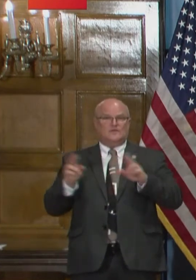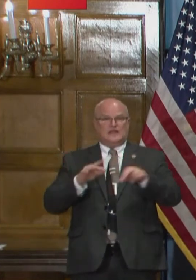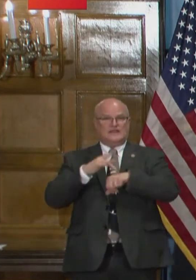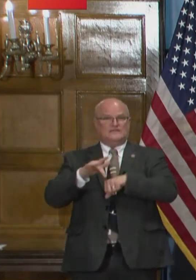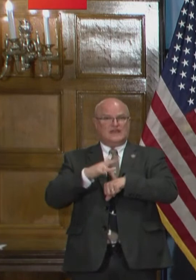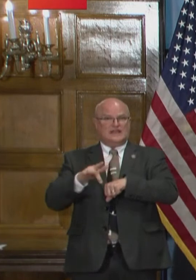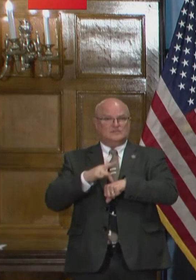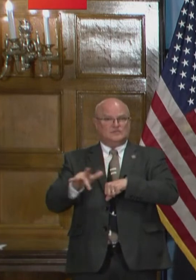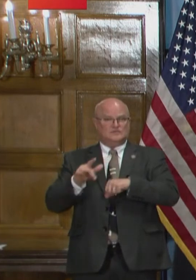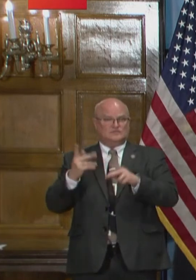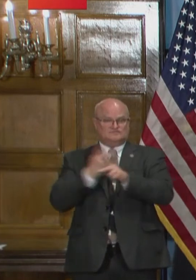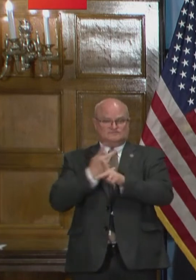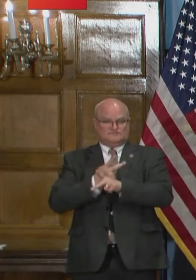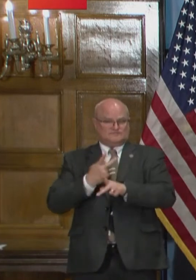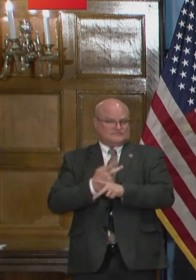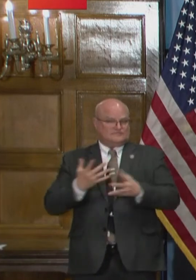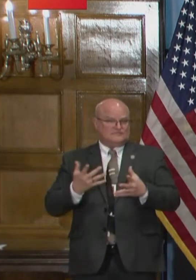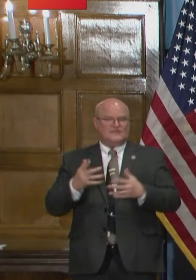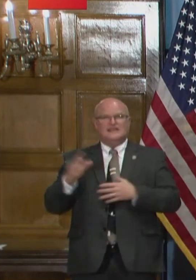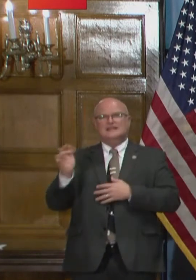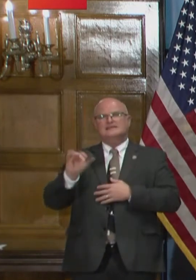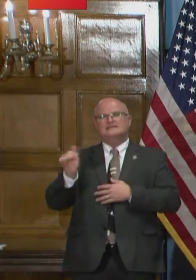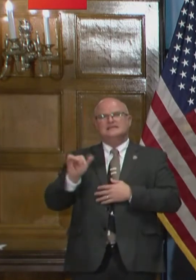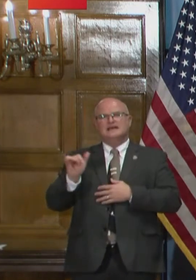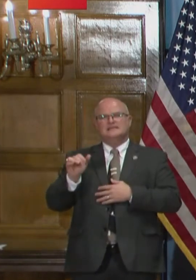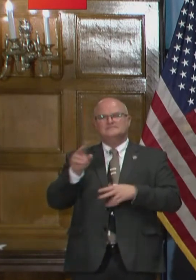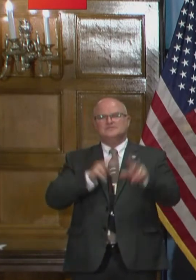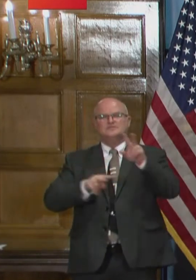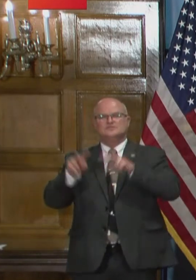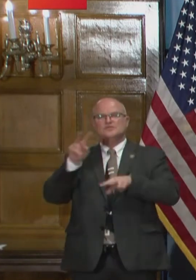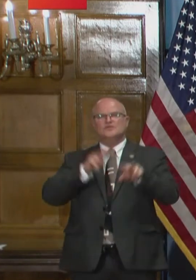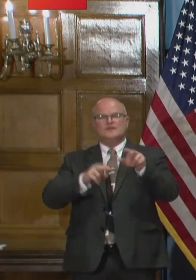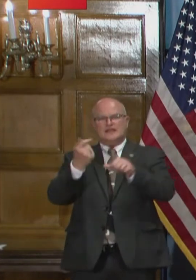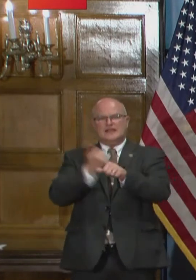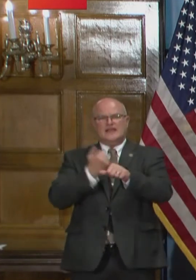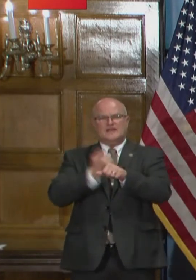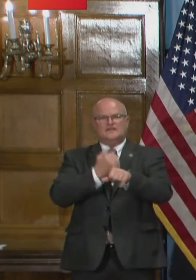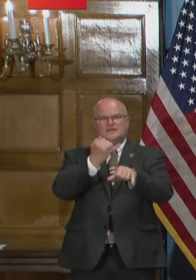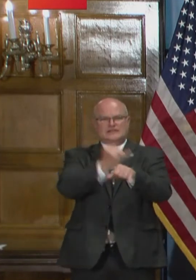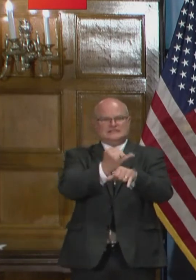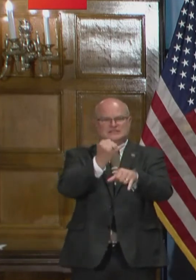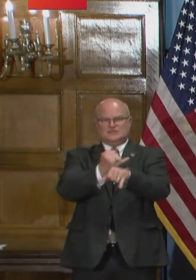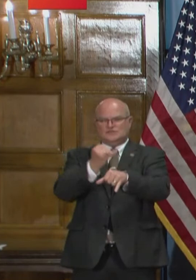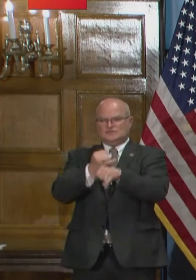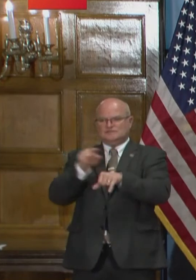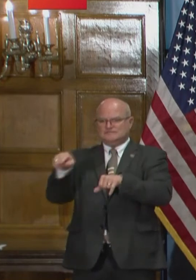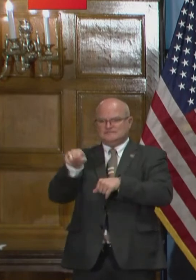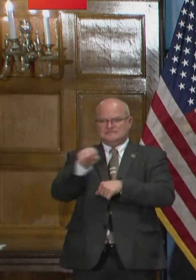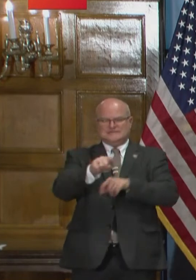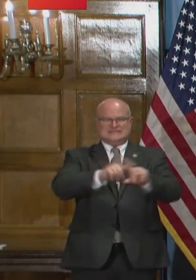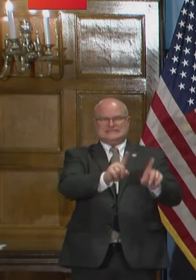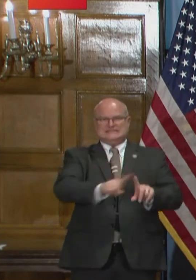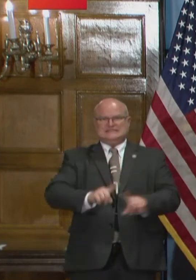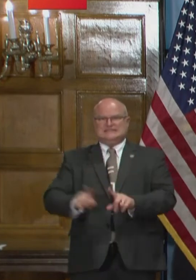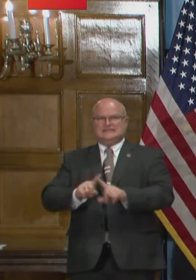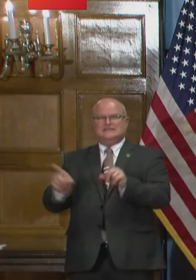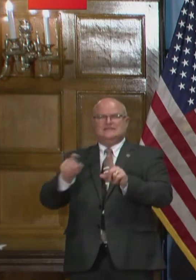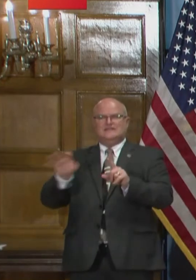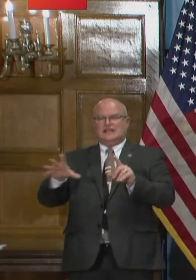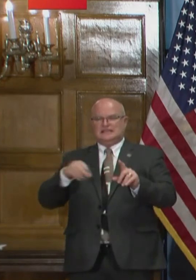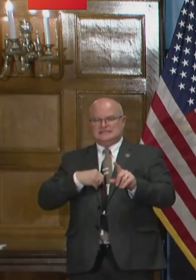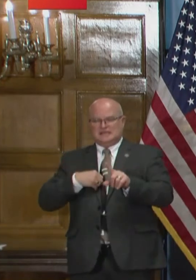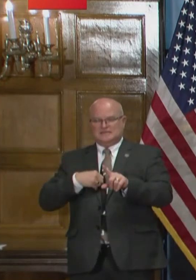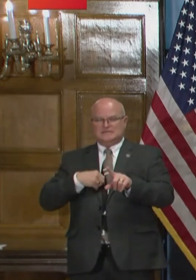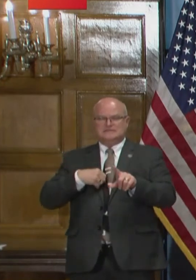we can compute. It's sort of a survey of each institution because each institution is going to be different in terms of their